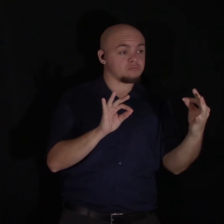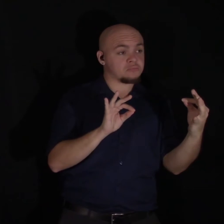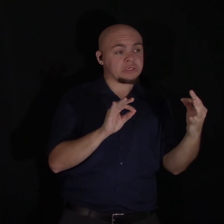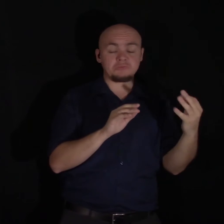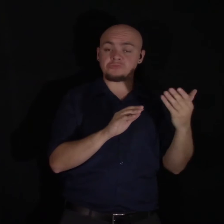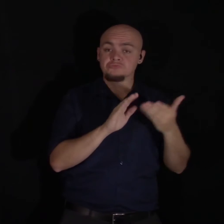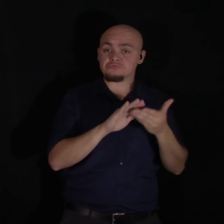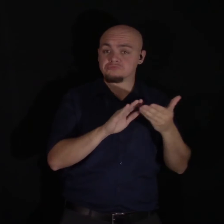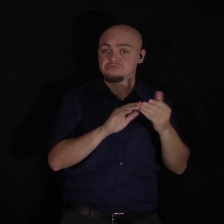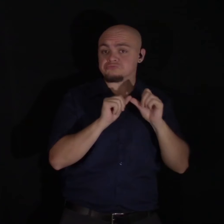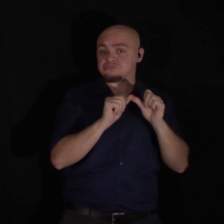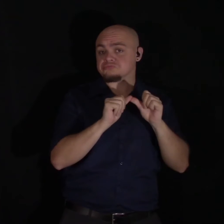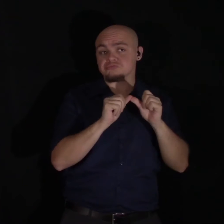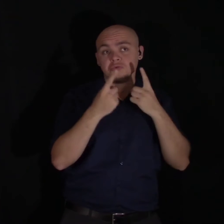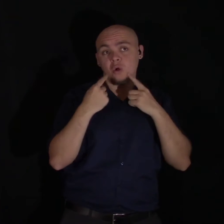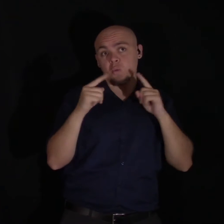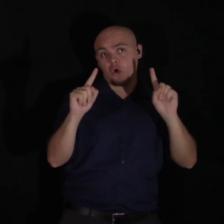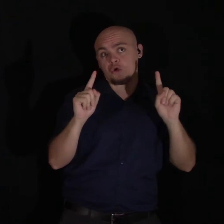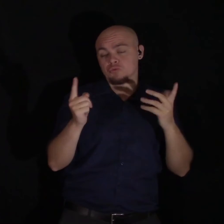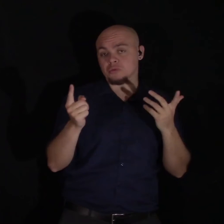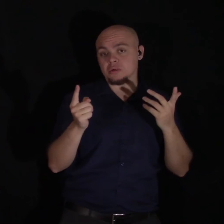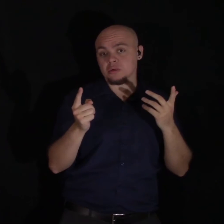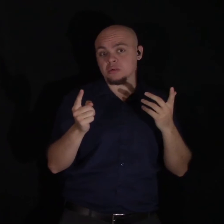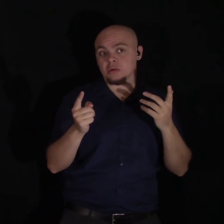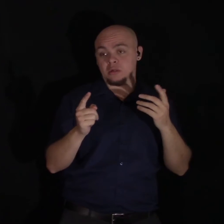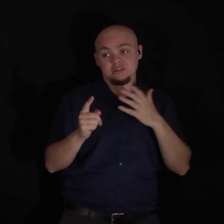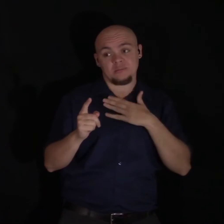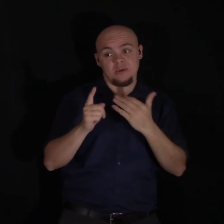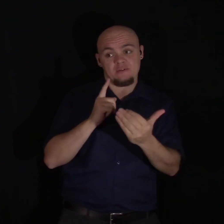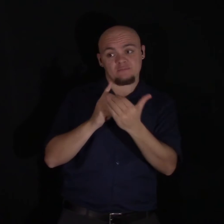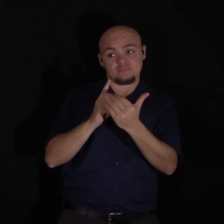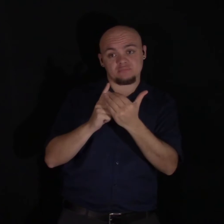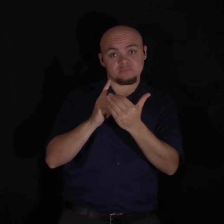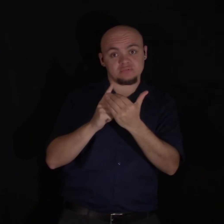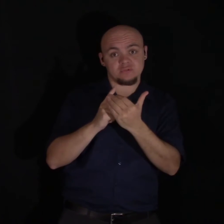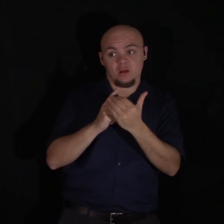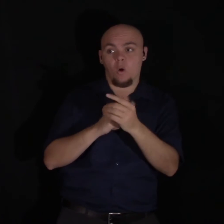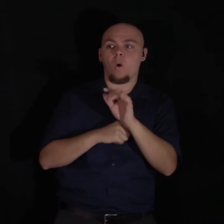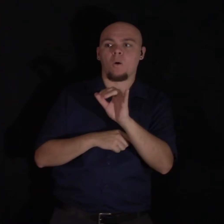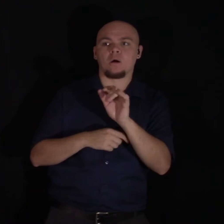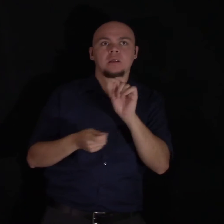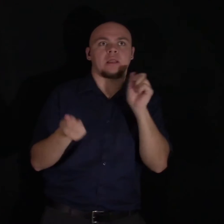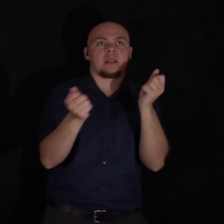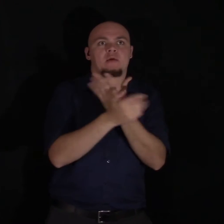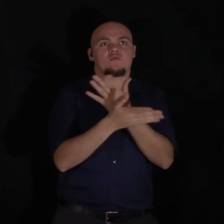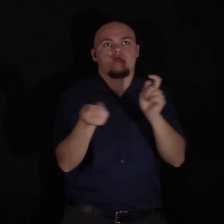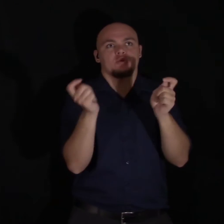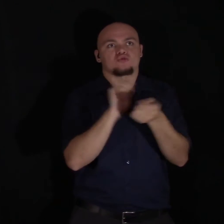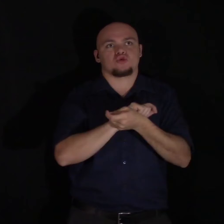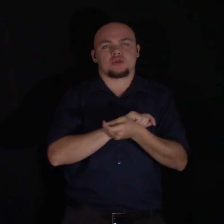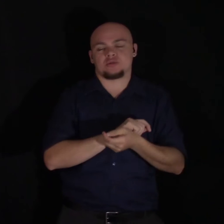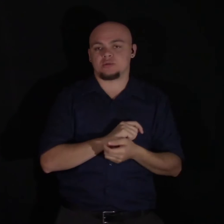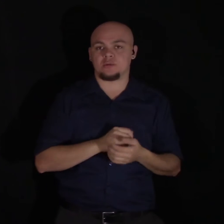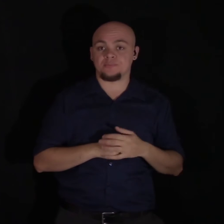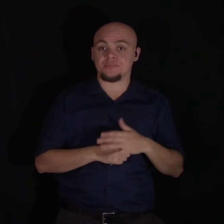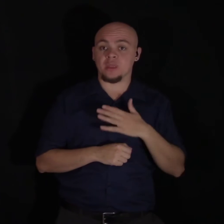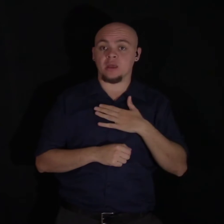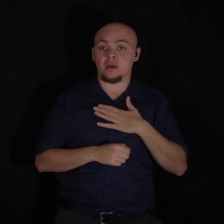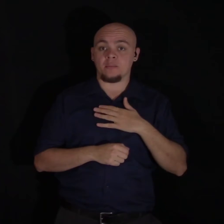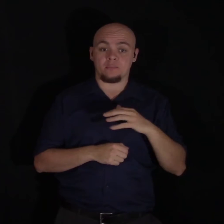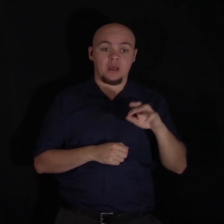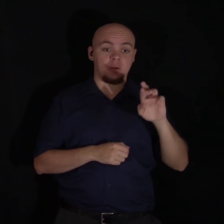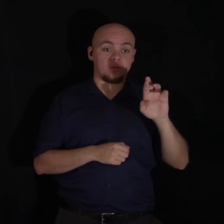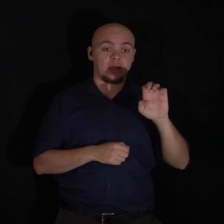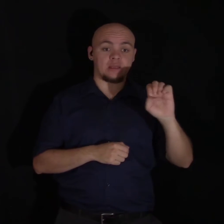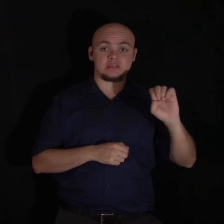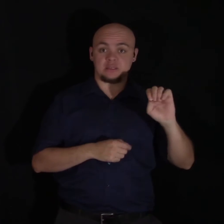theory. Until a wake-up call from a friend changed everything. So my realtor friend called to